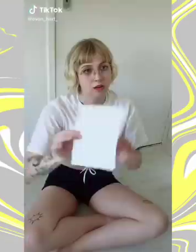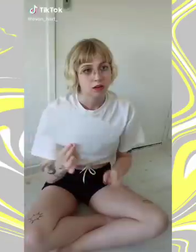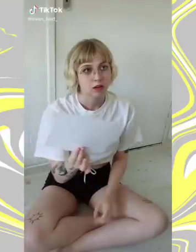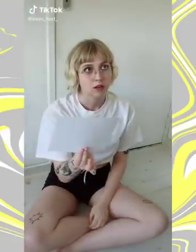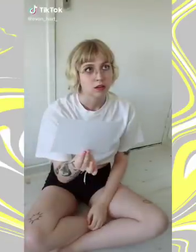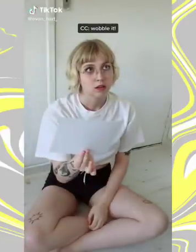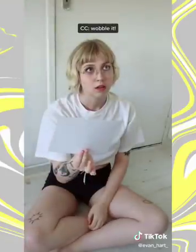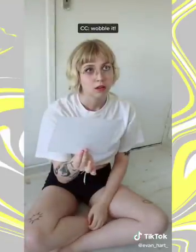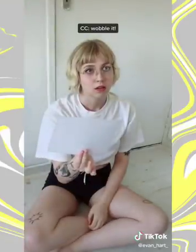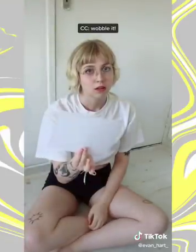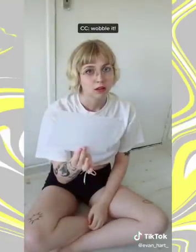Wobble it.